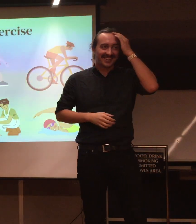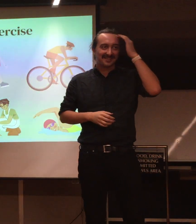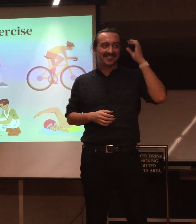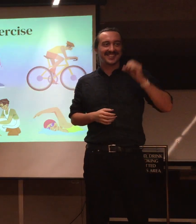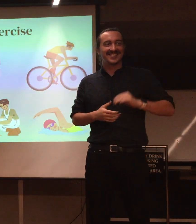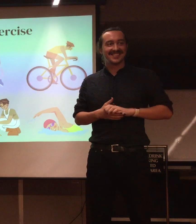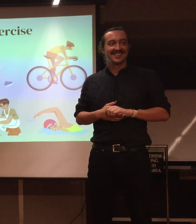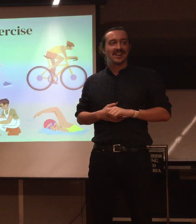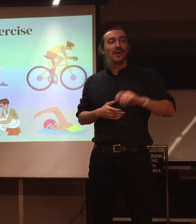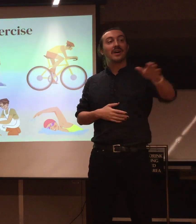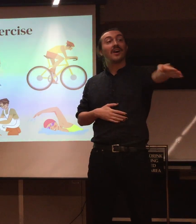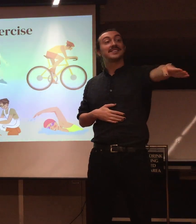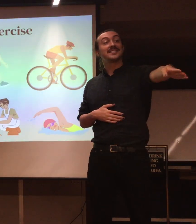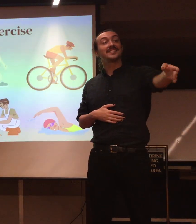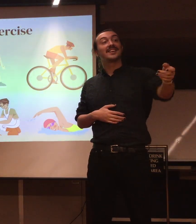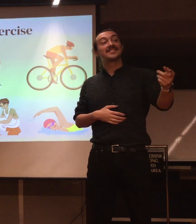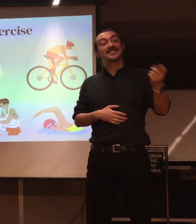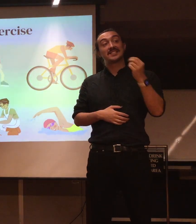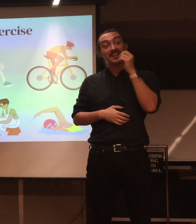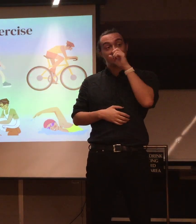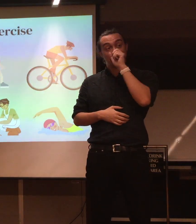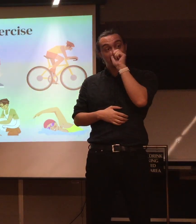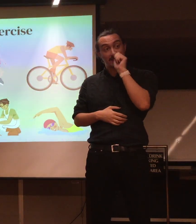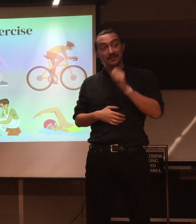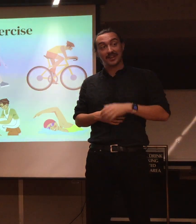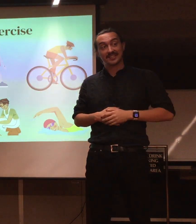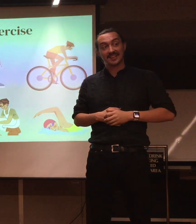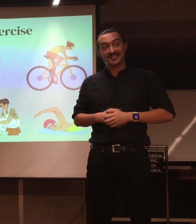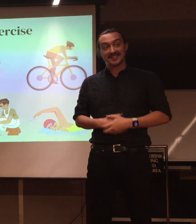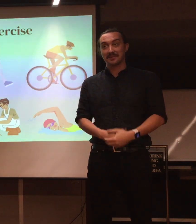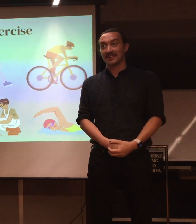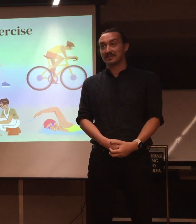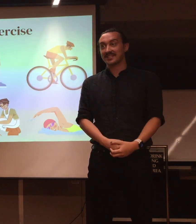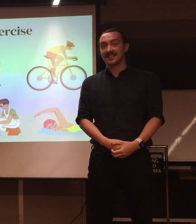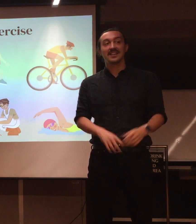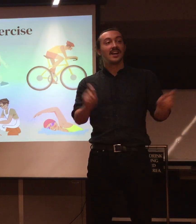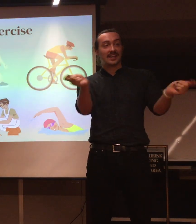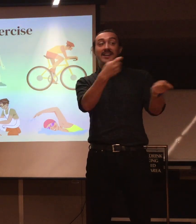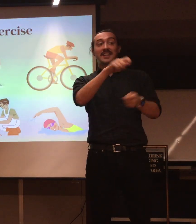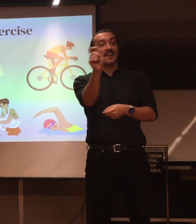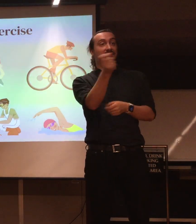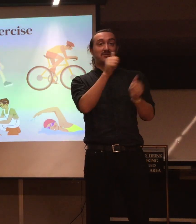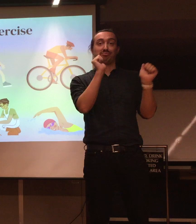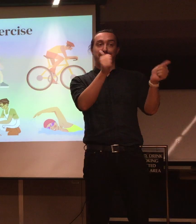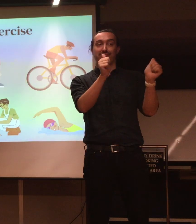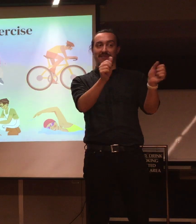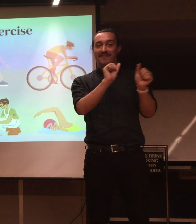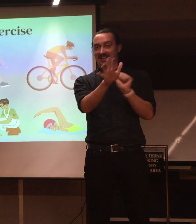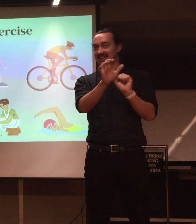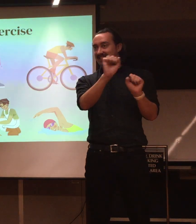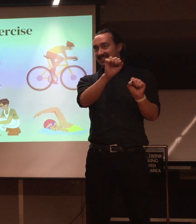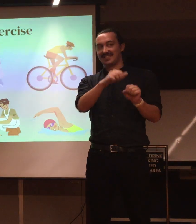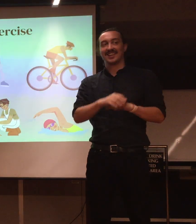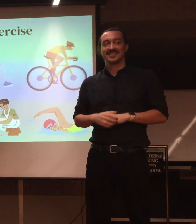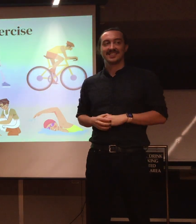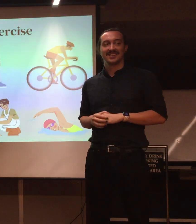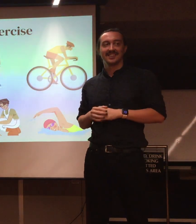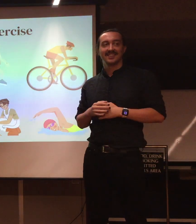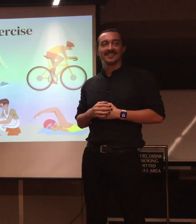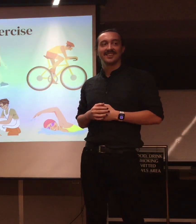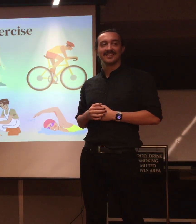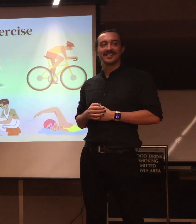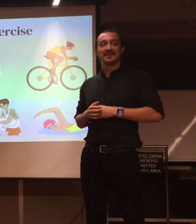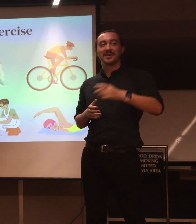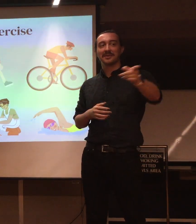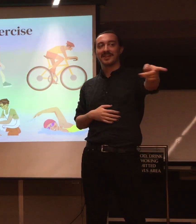It looks like you were playing tennis. Oh, well, as in, is tennis actually, is that a good exercise? Does Tennis anyone is play tennis? fantastic. Tennis is great.